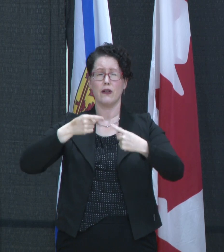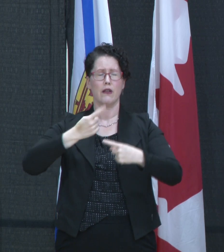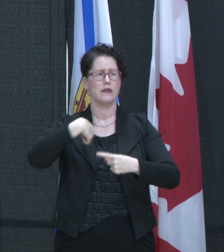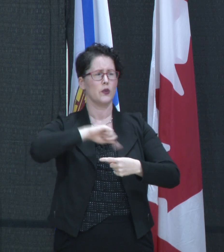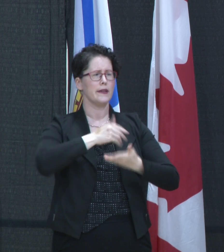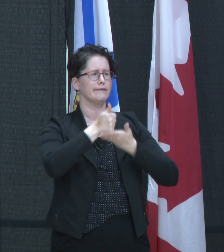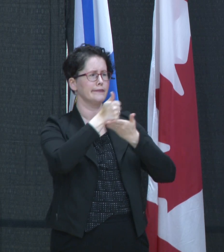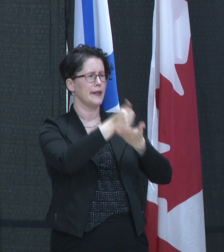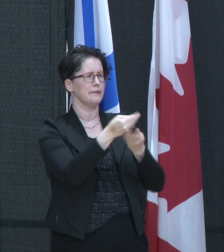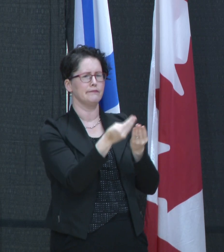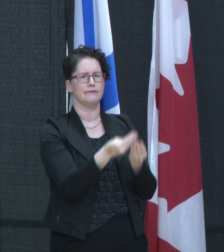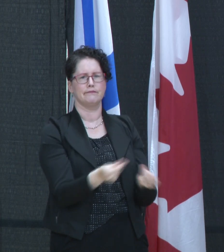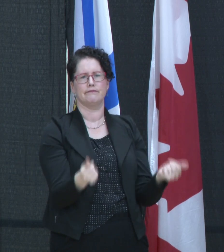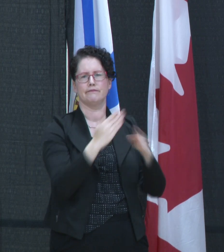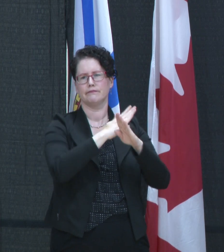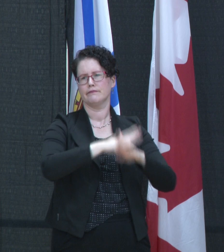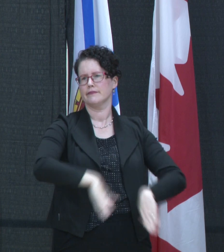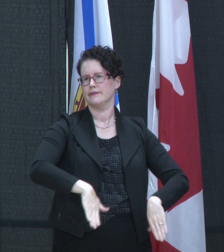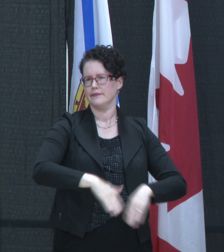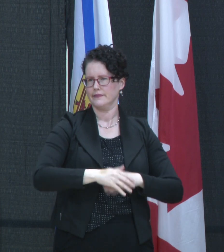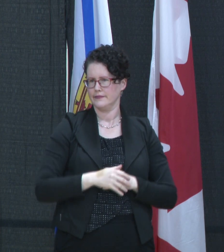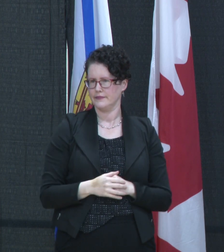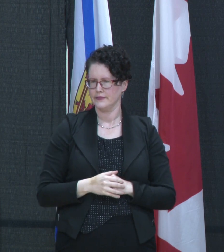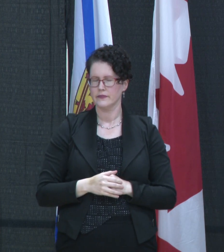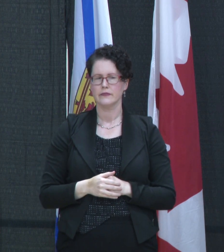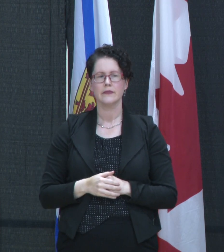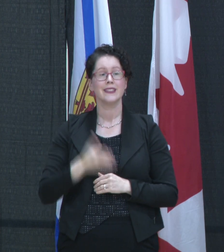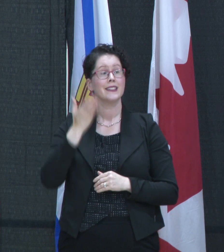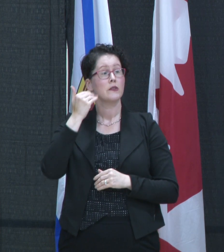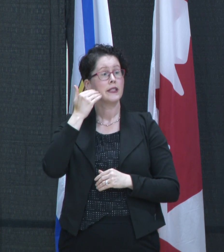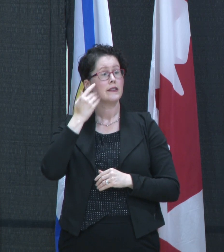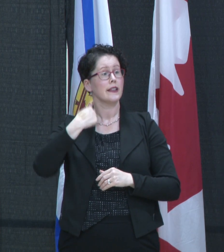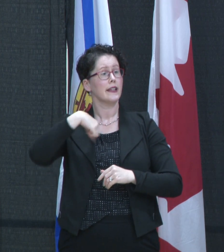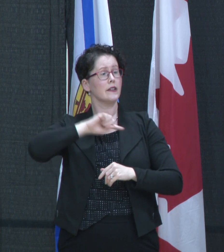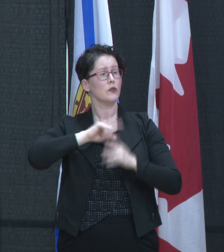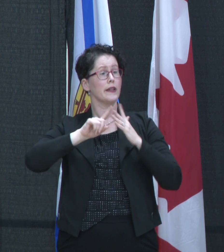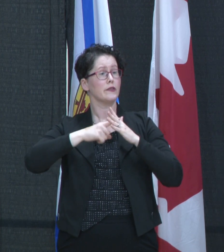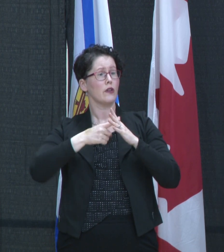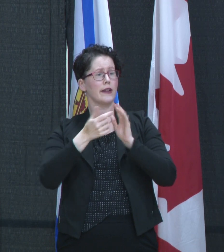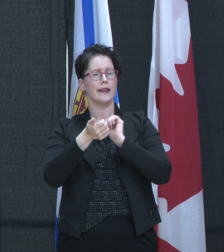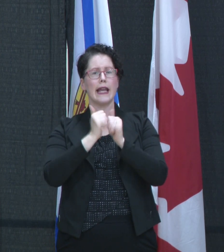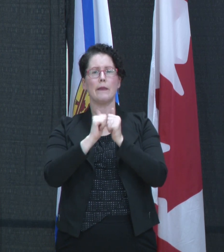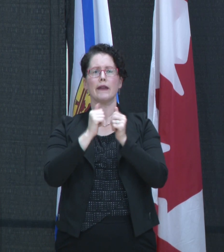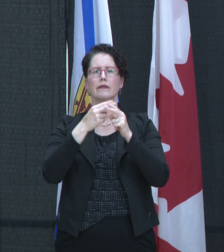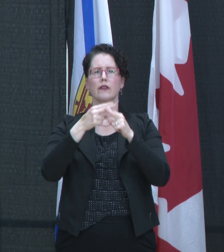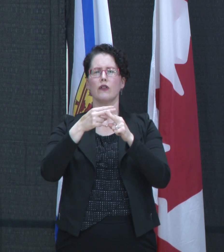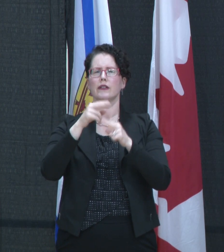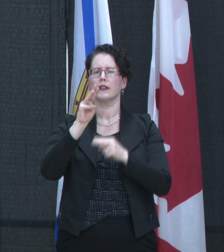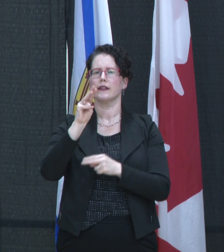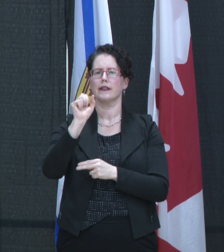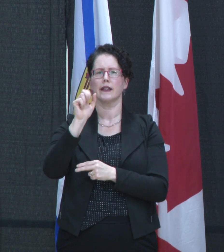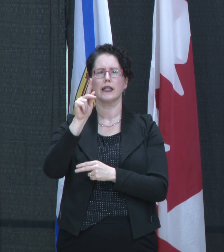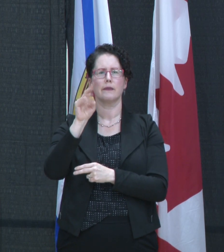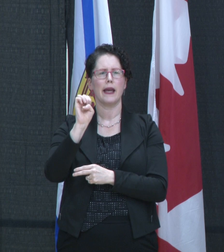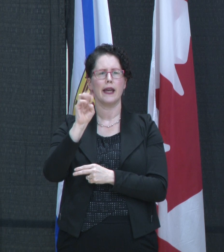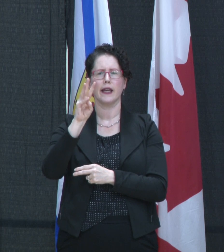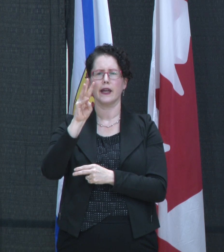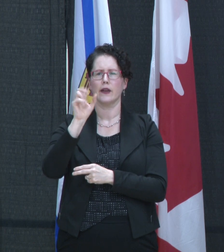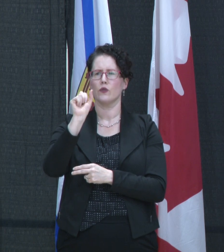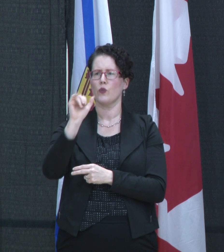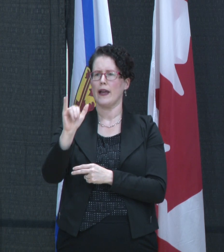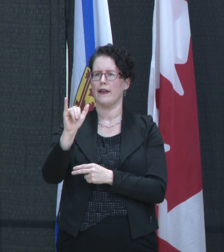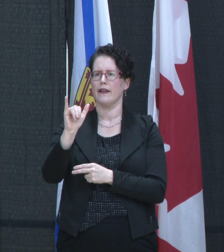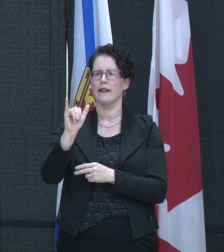to that end, a couple of years ago, we launched something called Make Way. And Make Way was the college's first